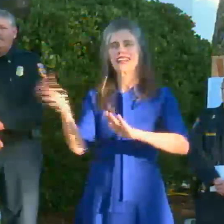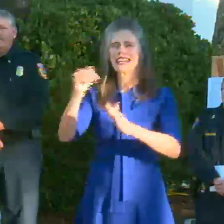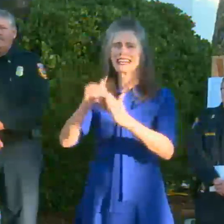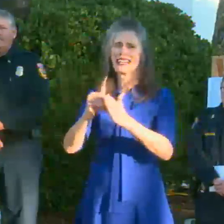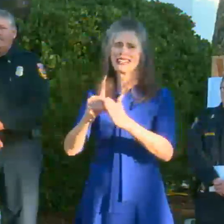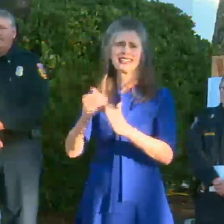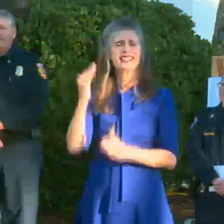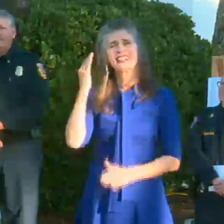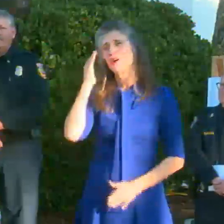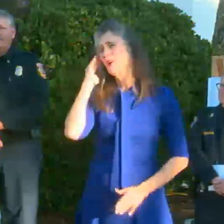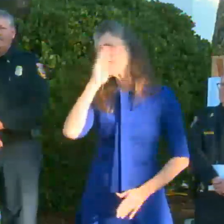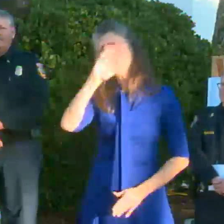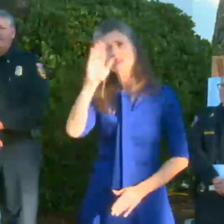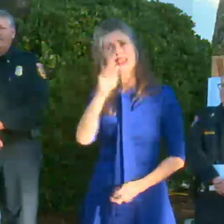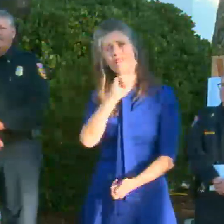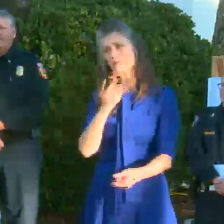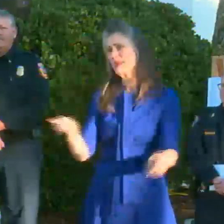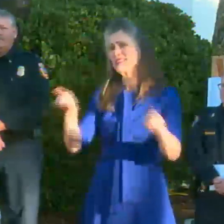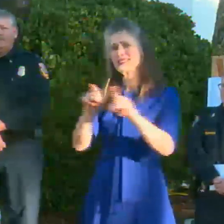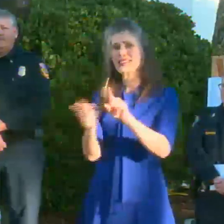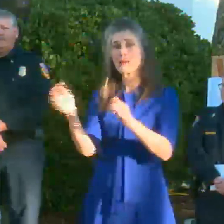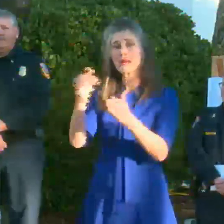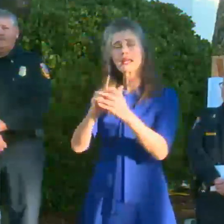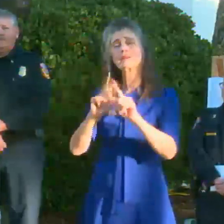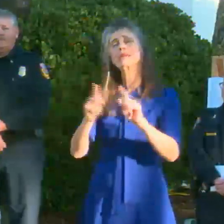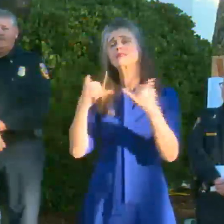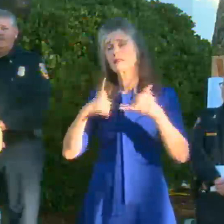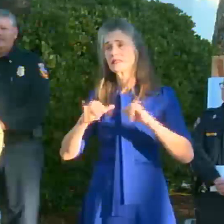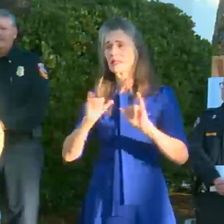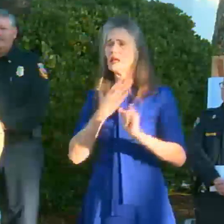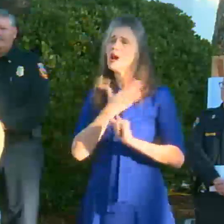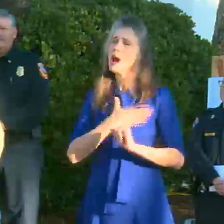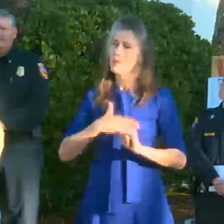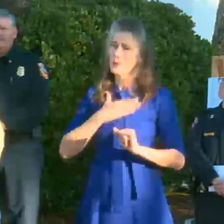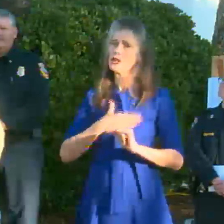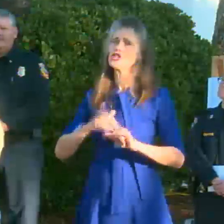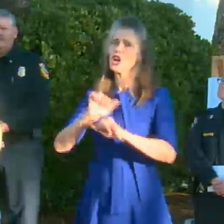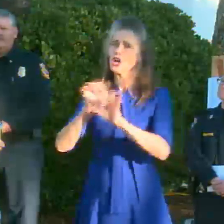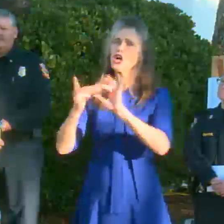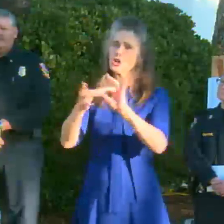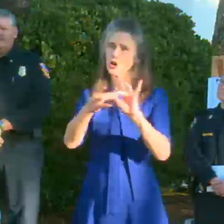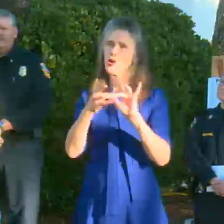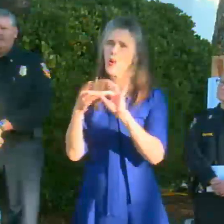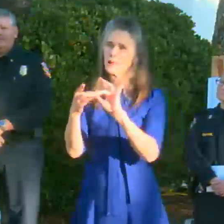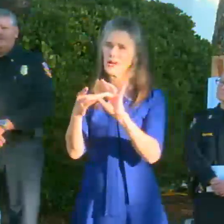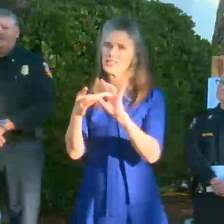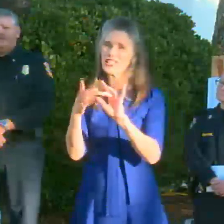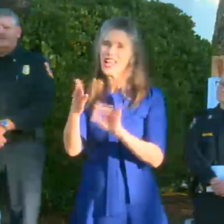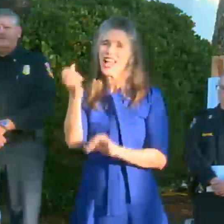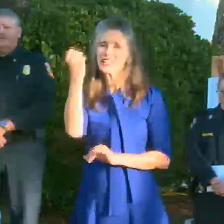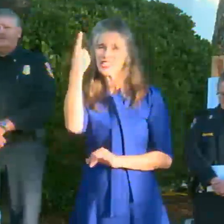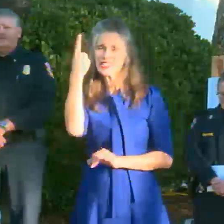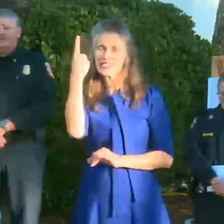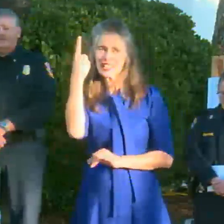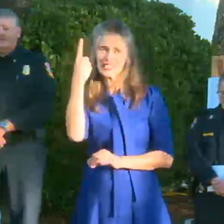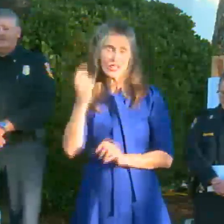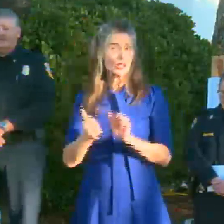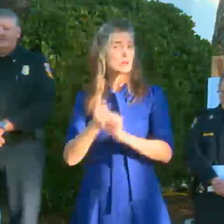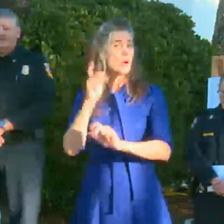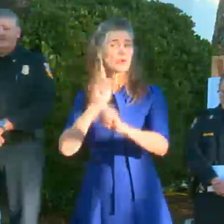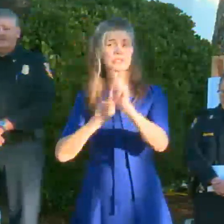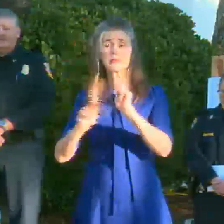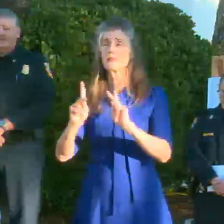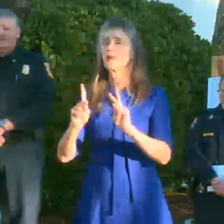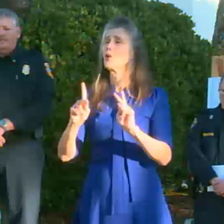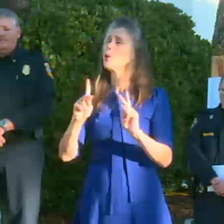your continued patience and understanding and cooperation. Everyone, for the most part, has been very cooperative with this